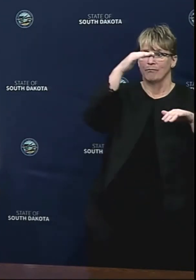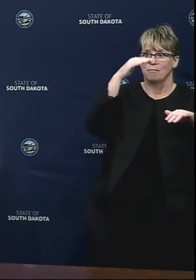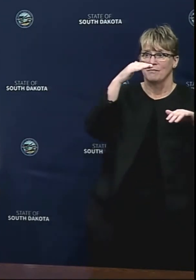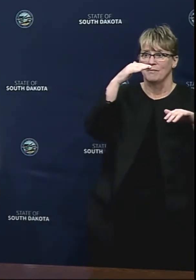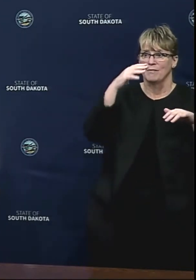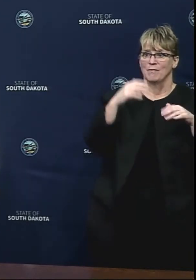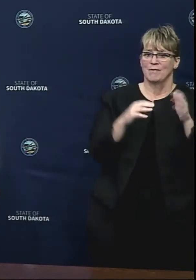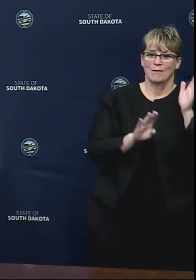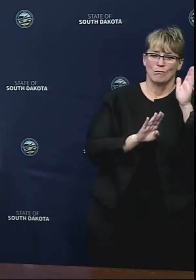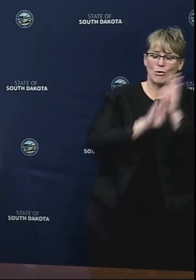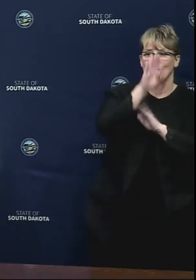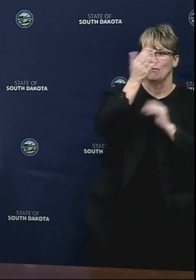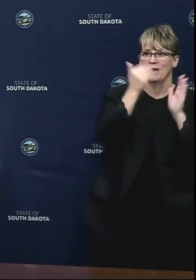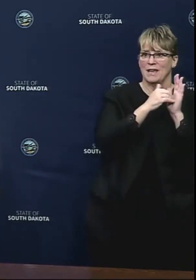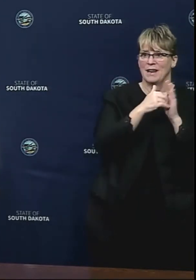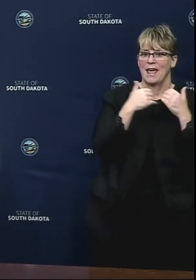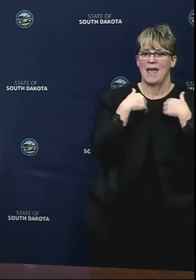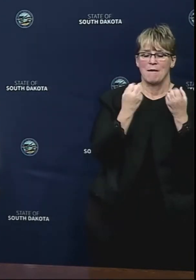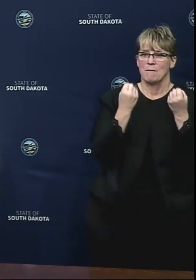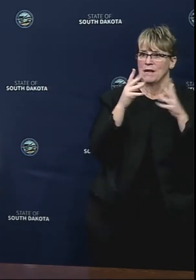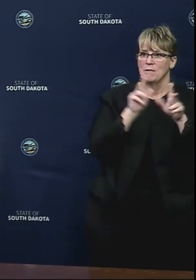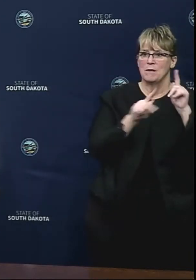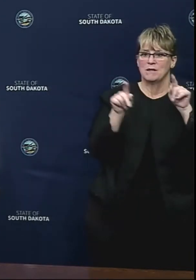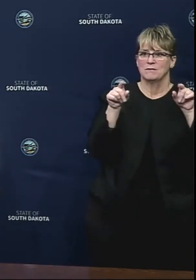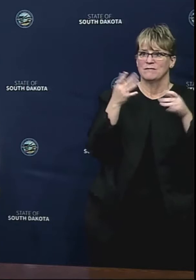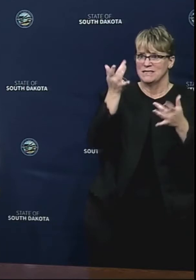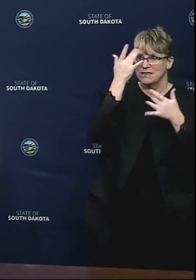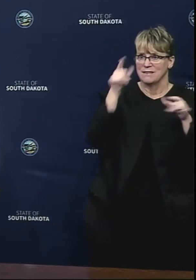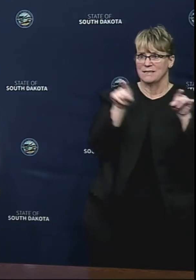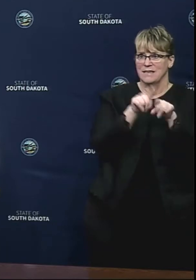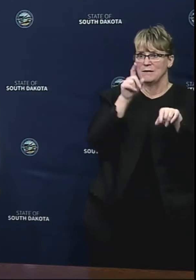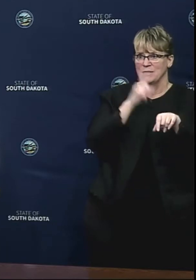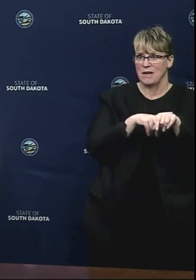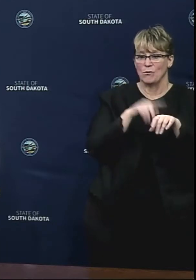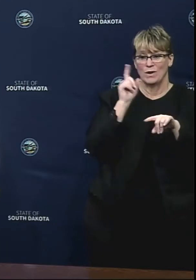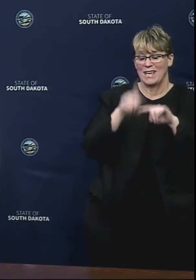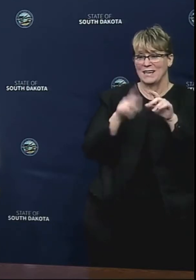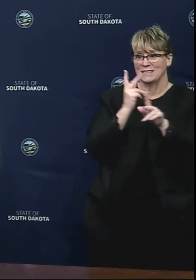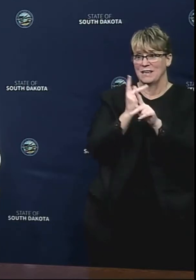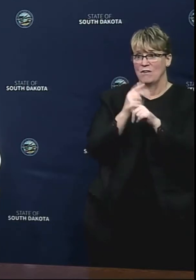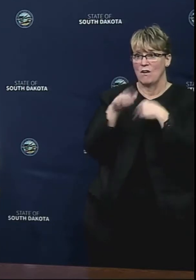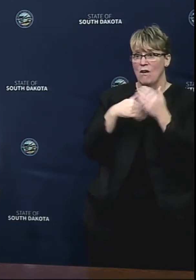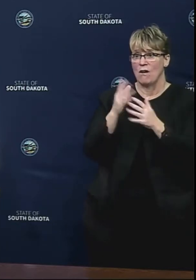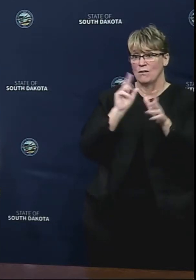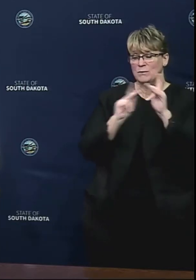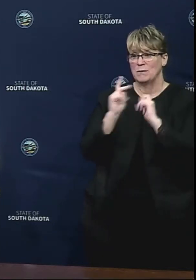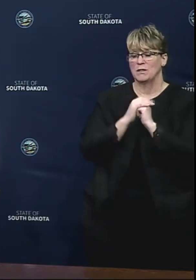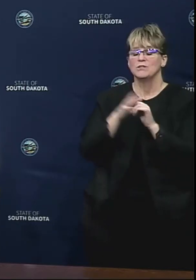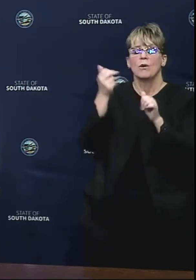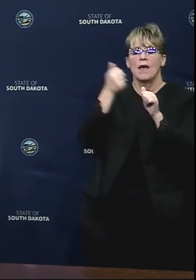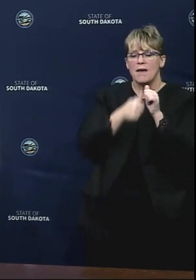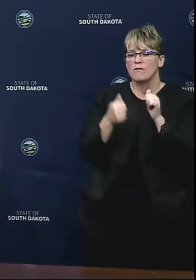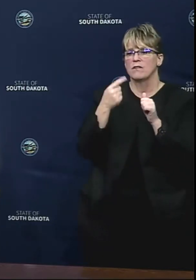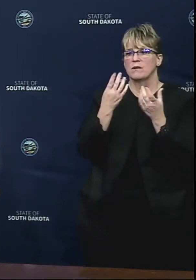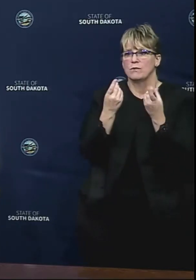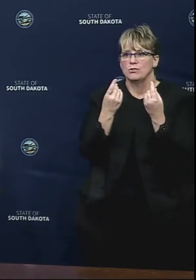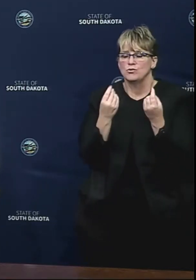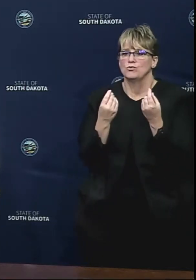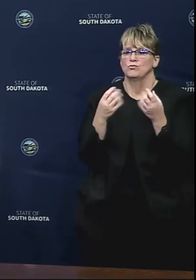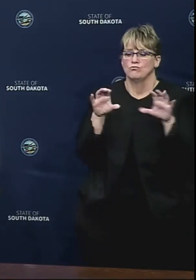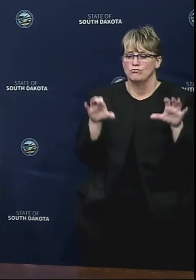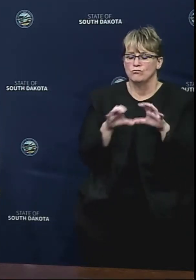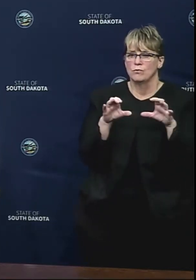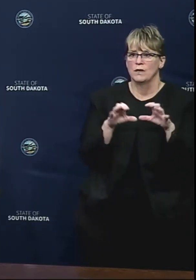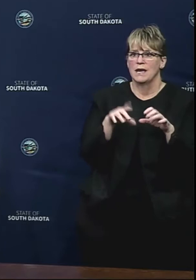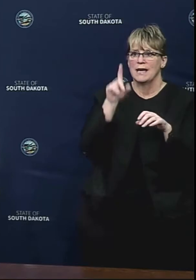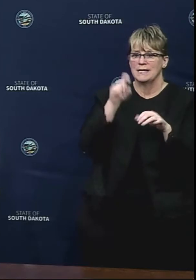concerned that we'd have so many people sick at one time, we just wouldn't have the capacity to take care of them. So everything we need to do, we have to do,